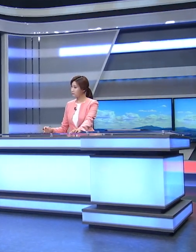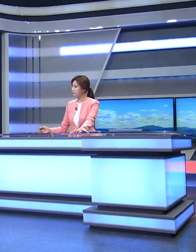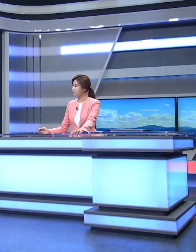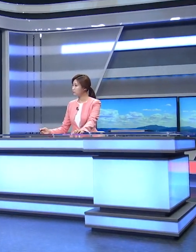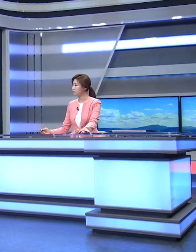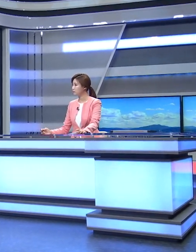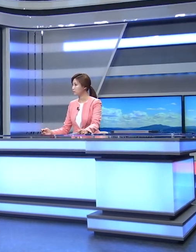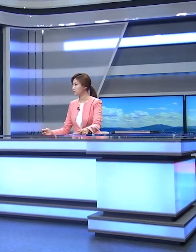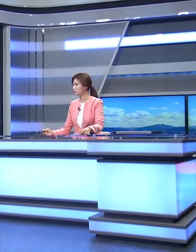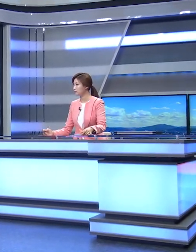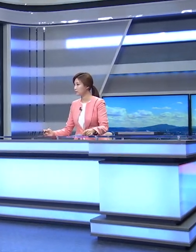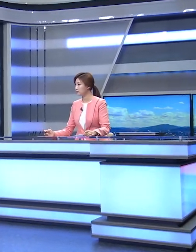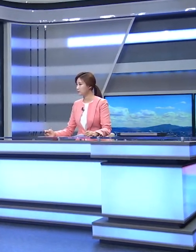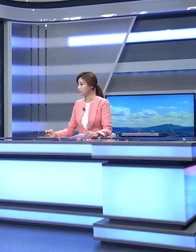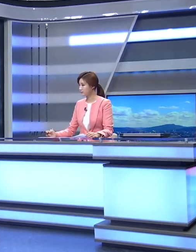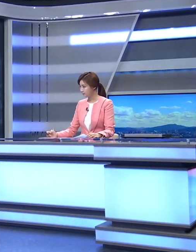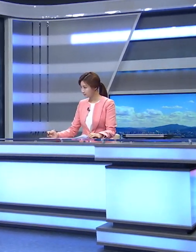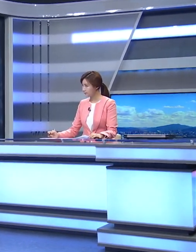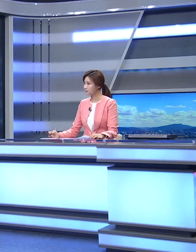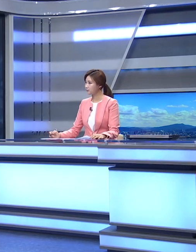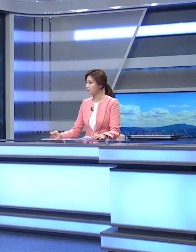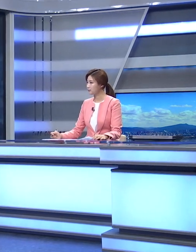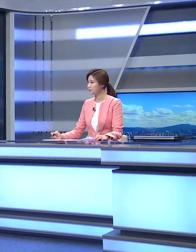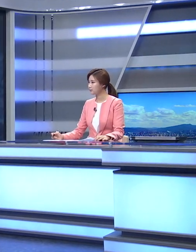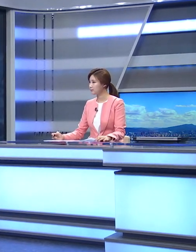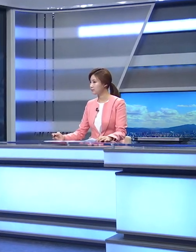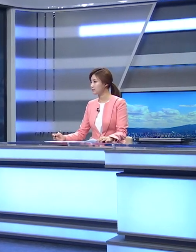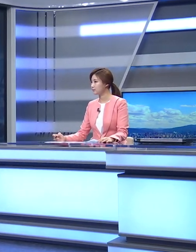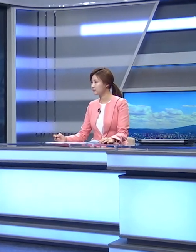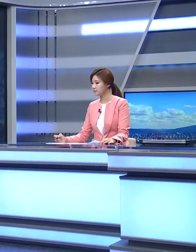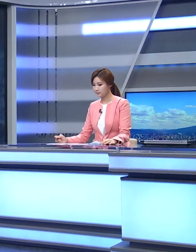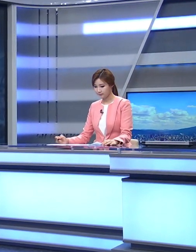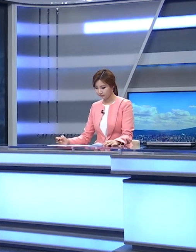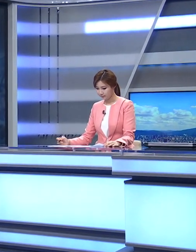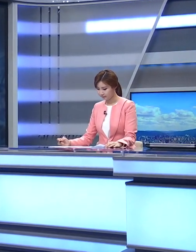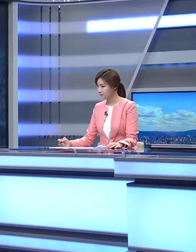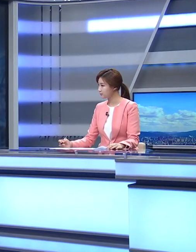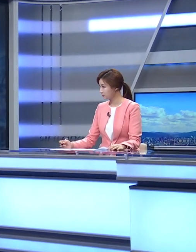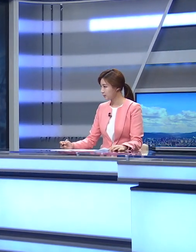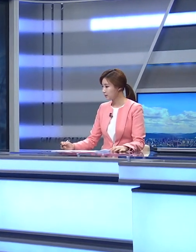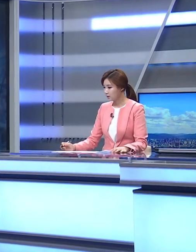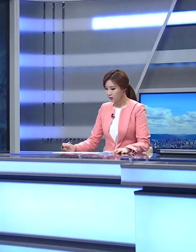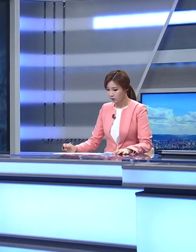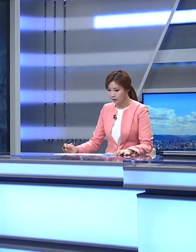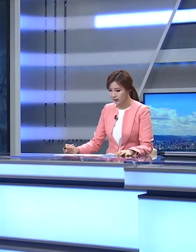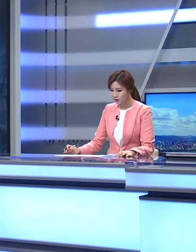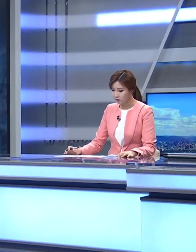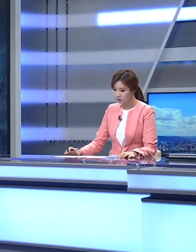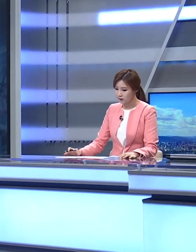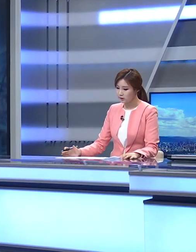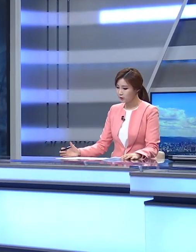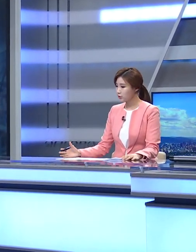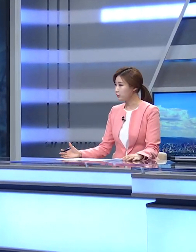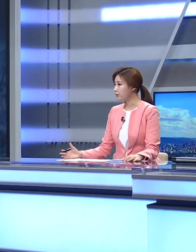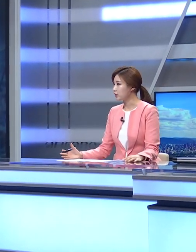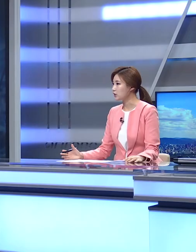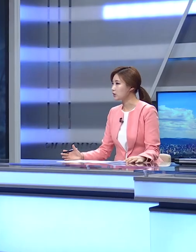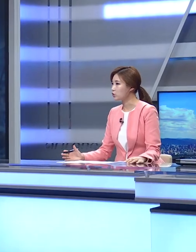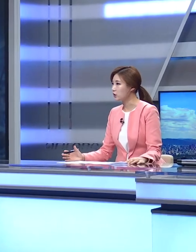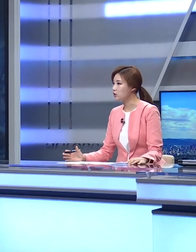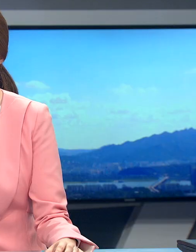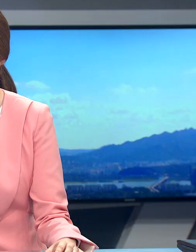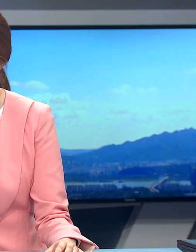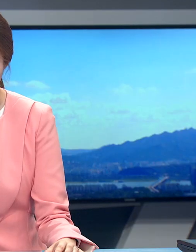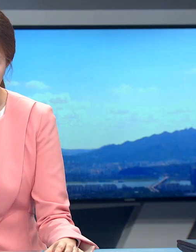Right, that was Kwon Jun-uk, the Vice Head of KCDC, with Thursday's afternoon briefing. So, do give us a summary of the key announcements. All right, it looks like cluster